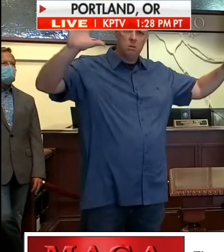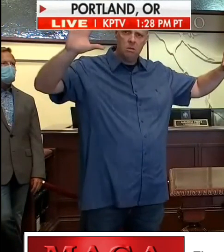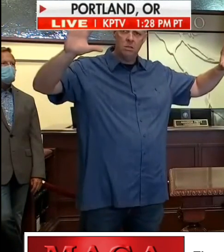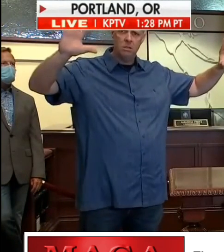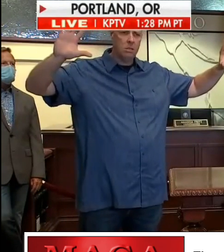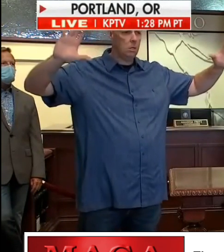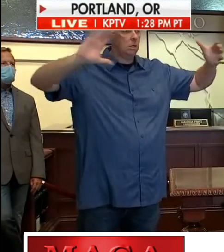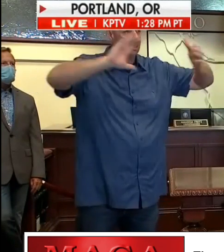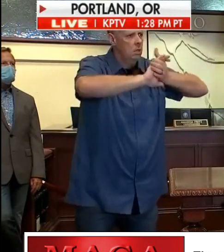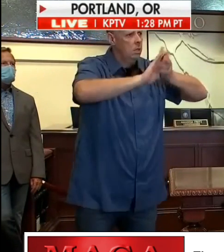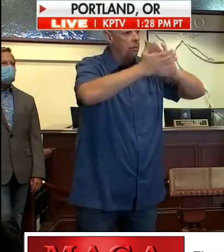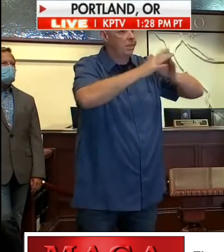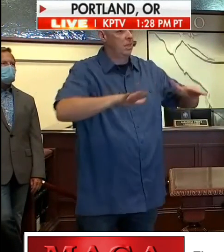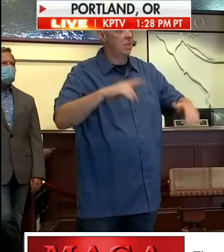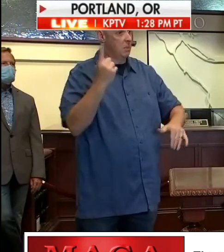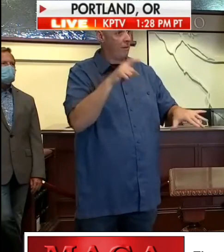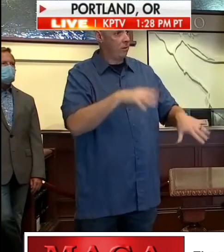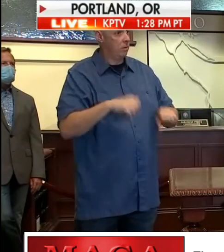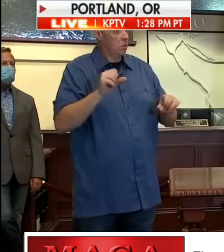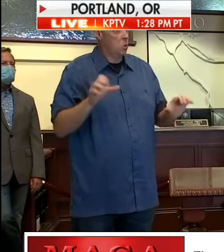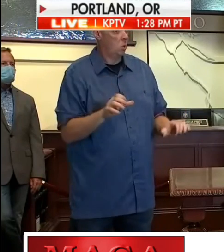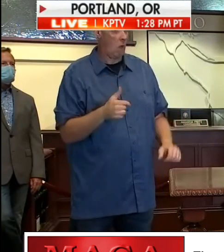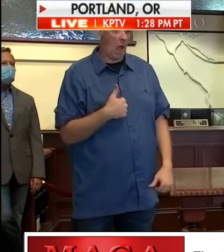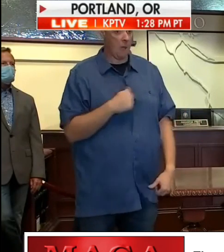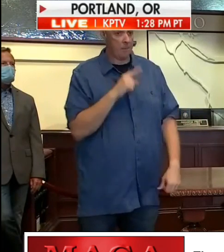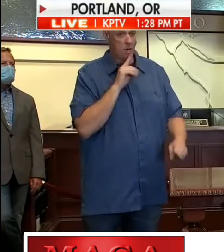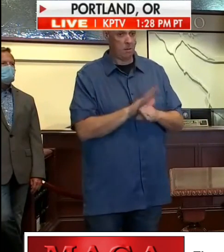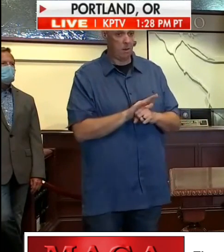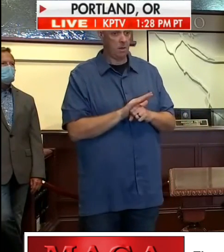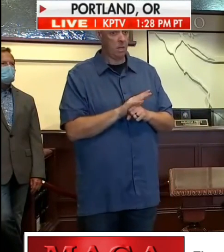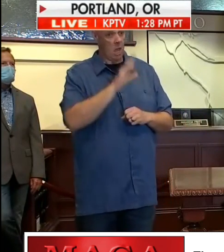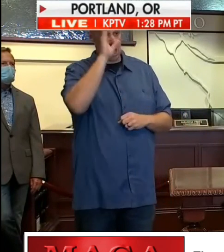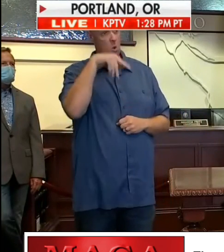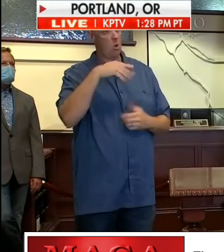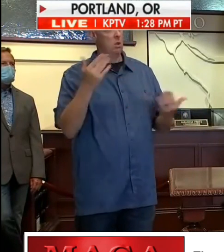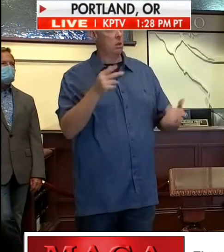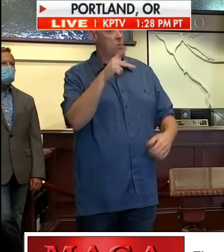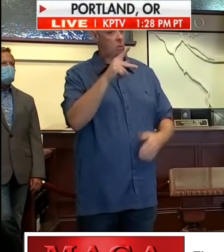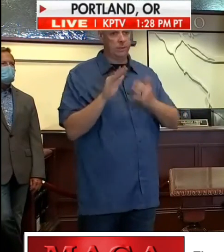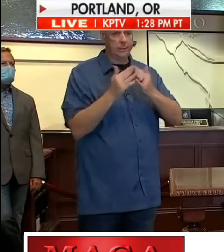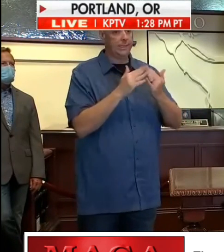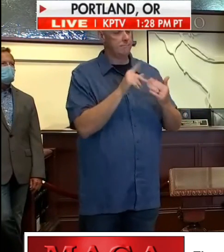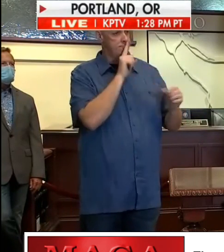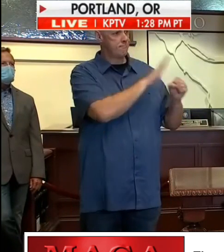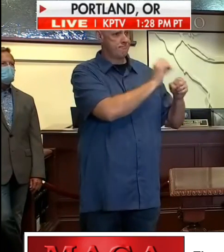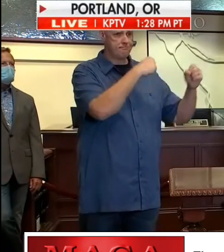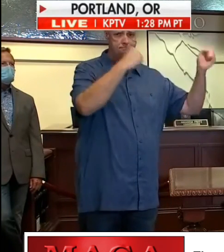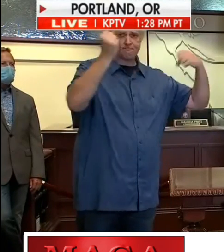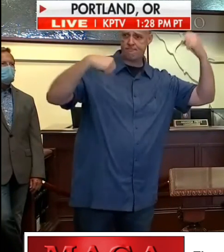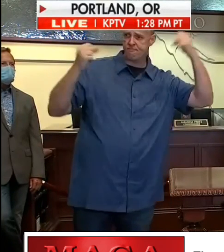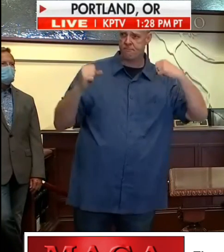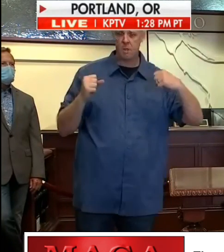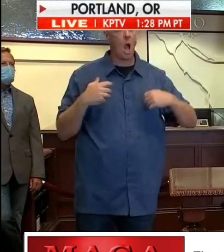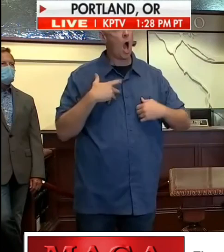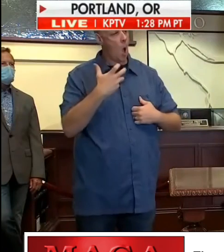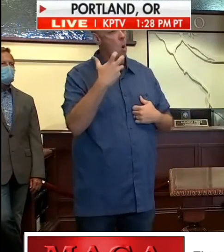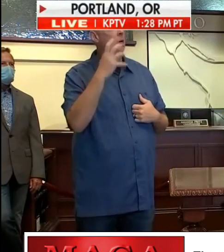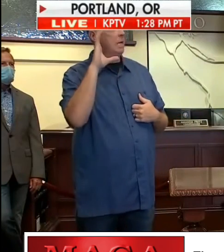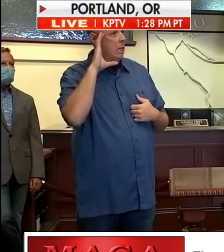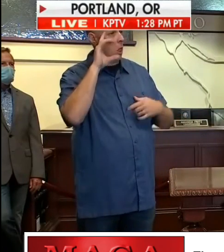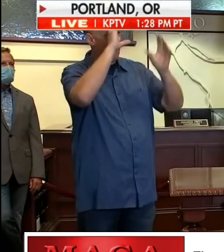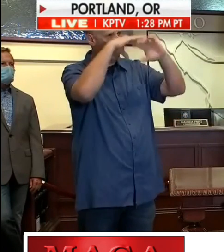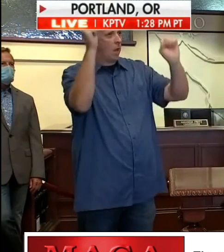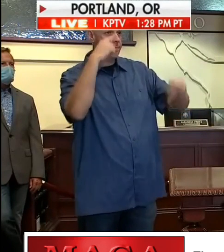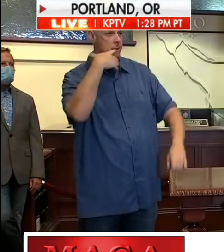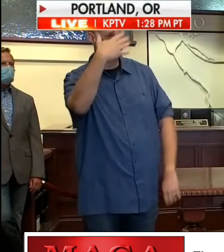together. Somebody's got to do it. I'm committed to it. I know my colleagues on the Portland City are committed to it. I'd like to hear the President of the United